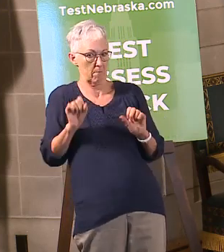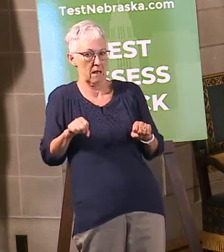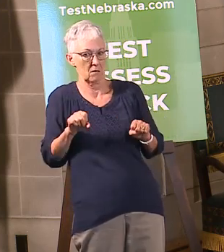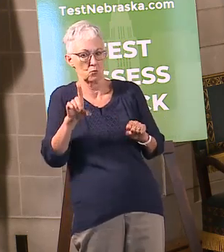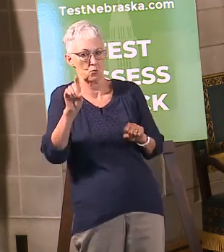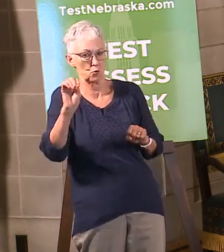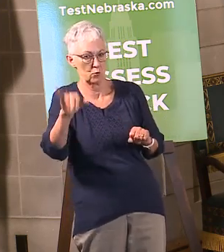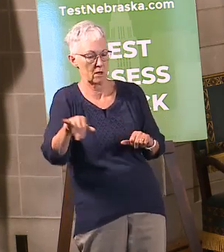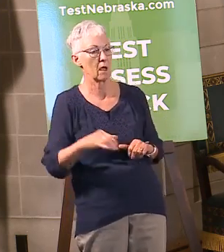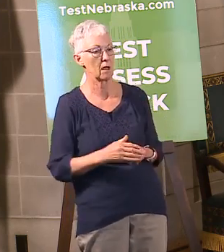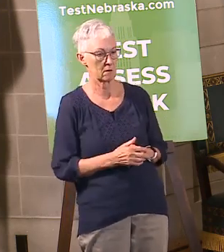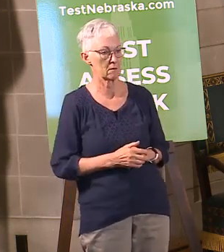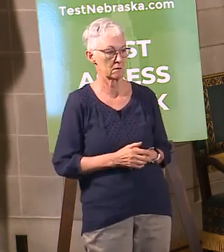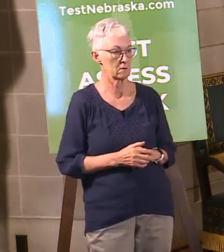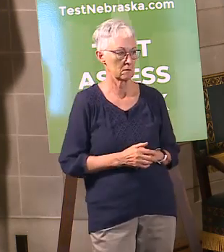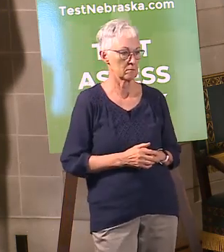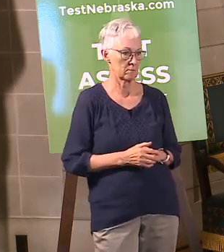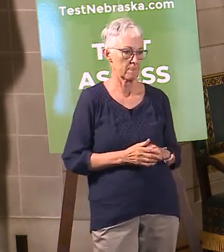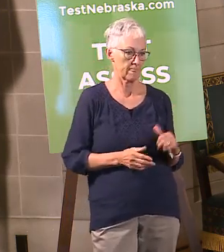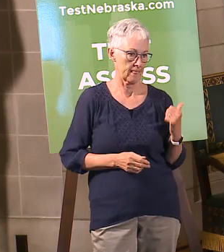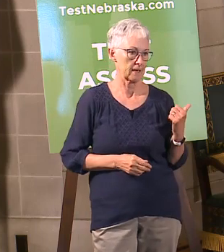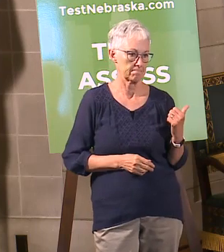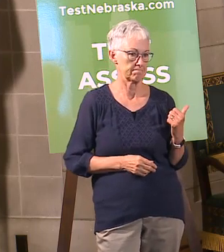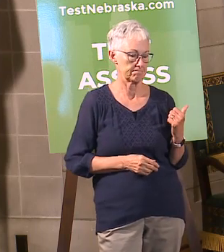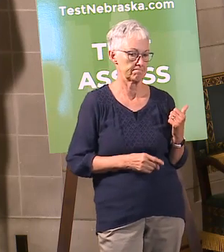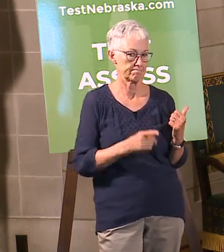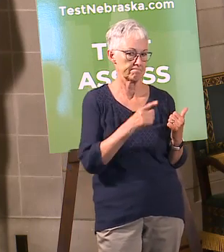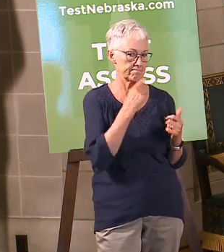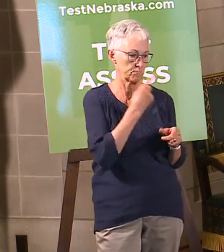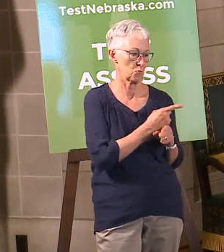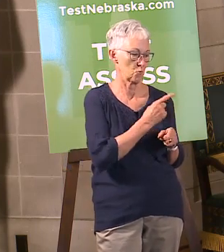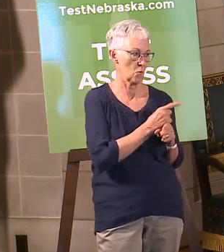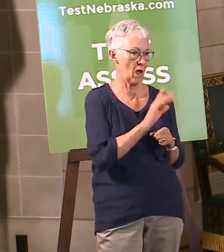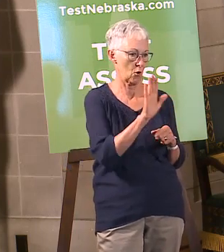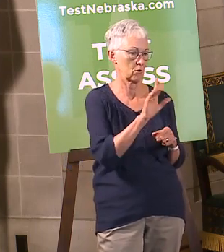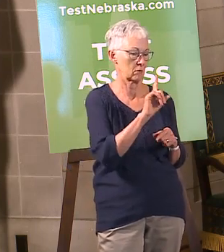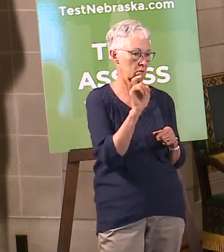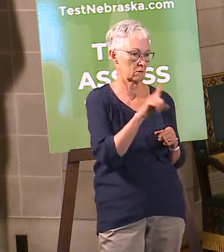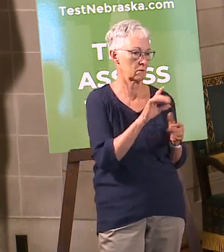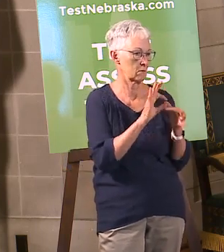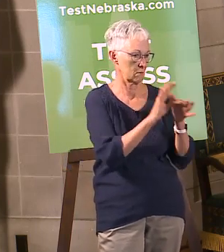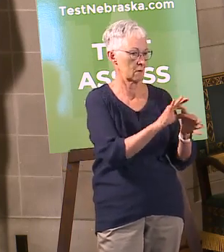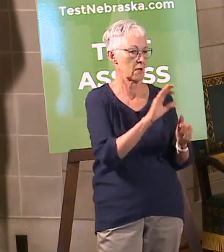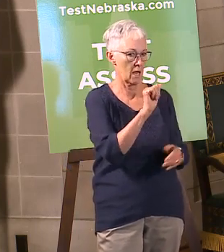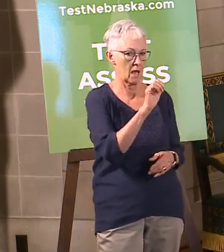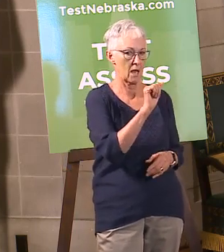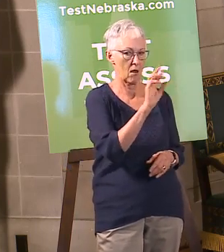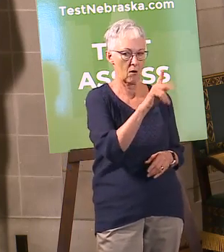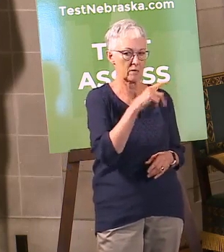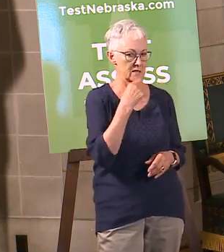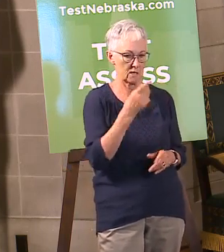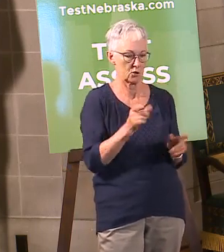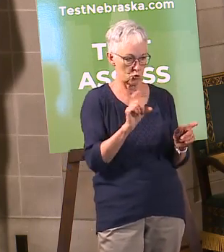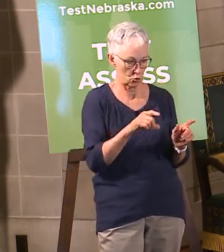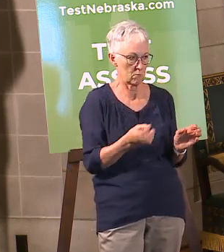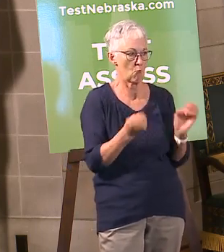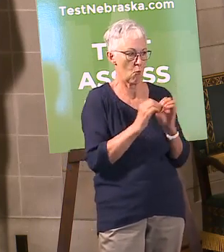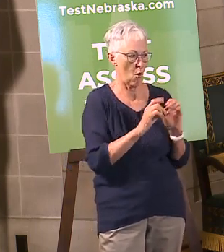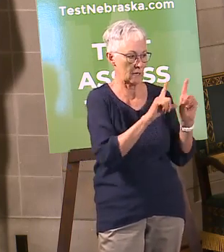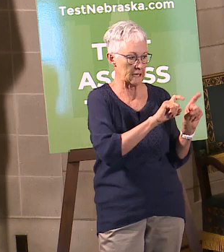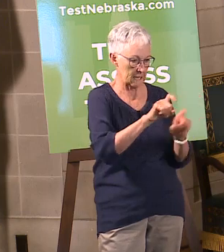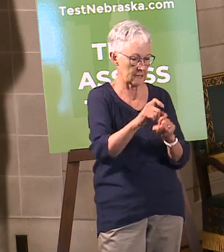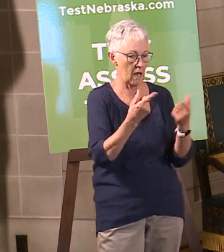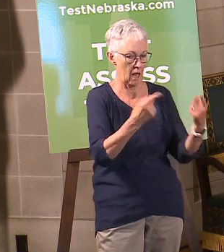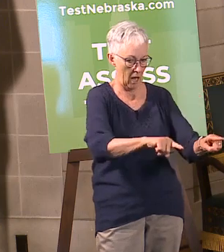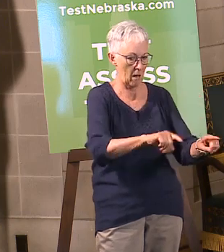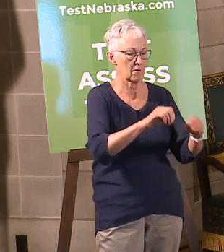that AARP had made some indication that more testing should be done in nursing homes and long-term care facilities, and